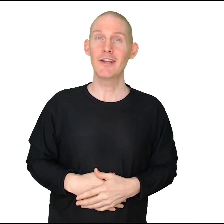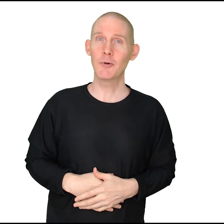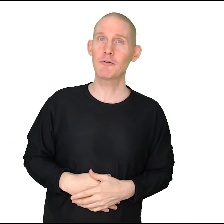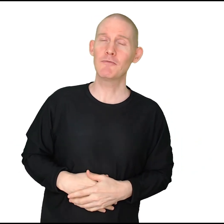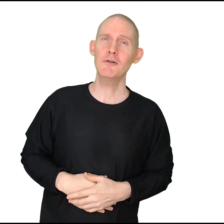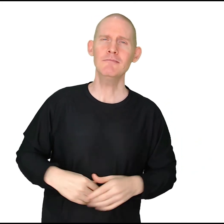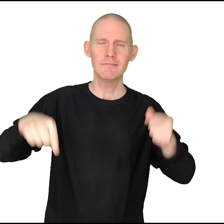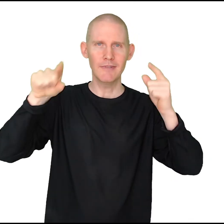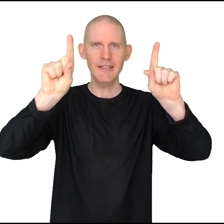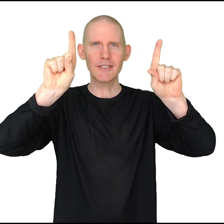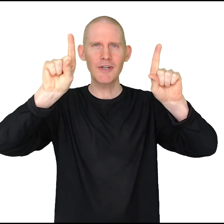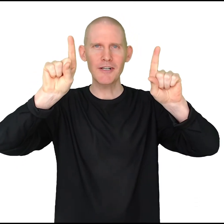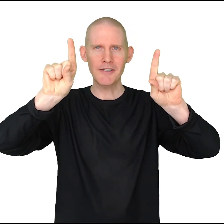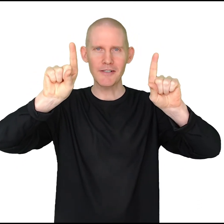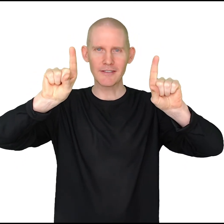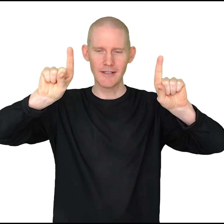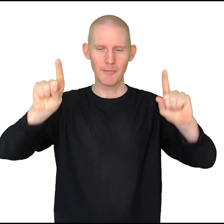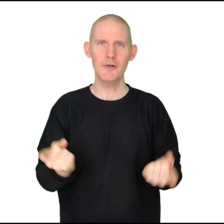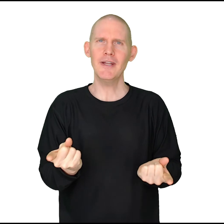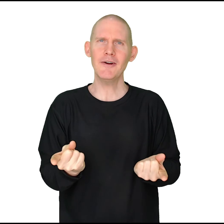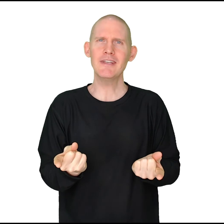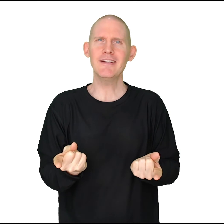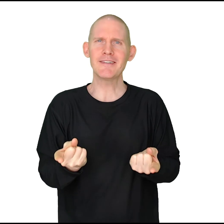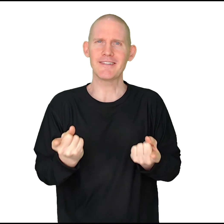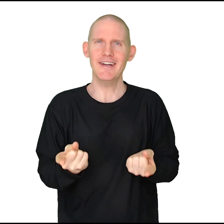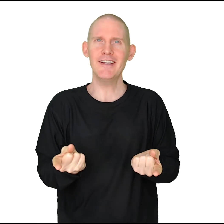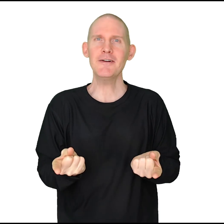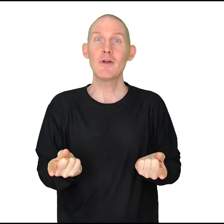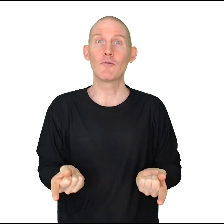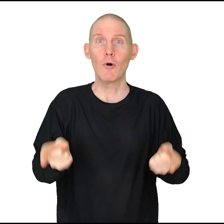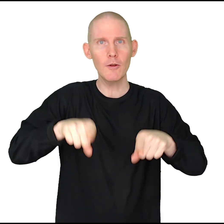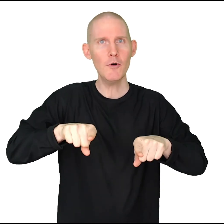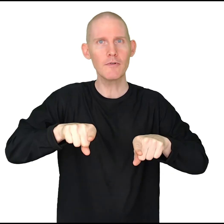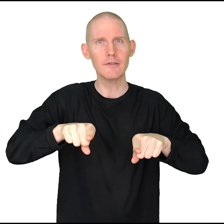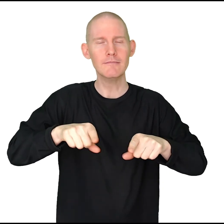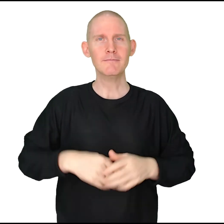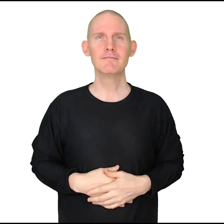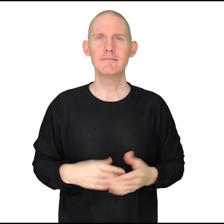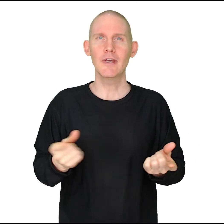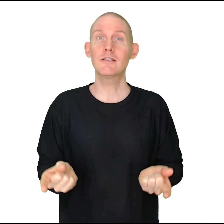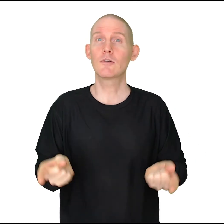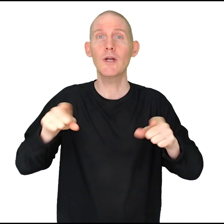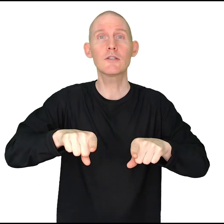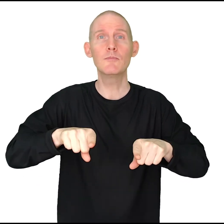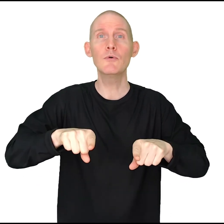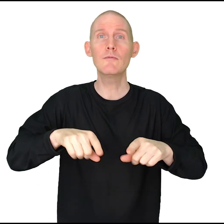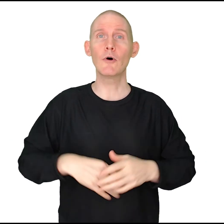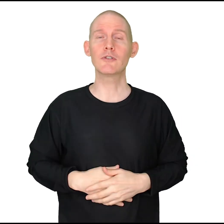Quick review. Index fingers, put them down here, right here. Roll them over. Nice, quick, smooth motion.